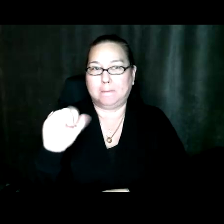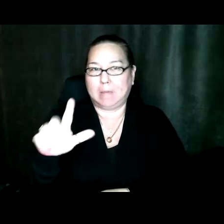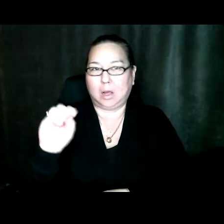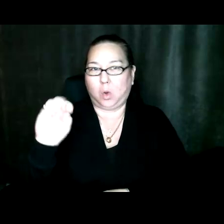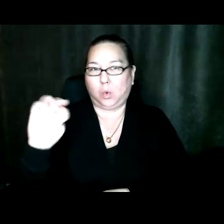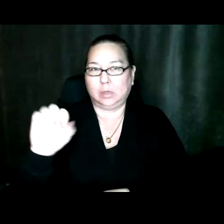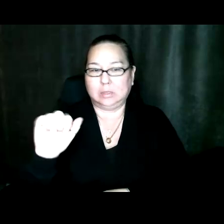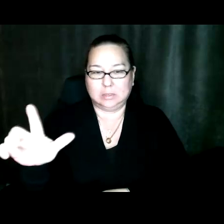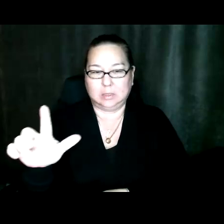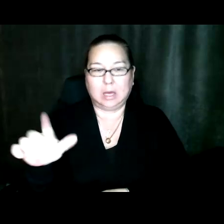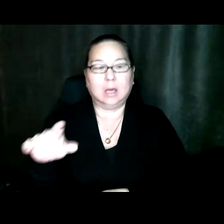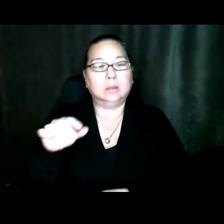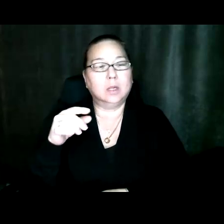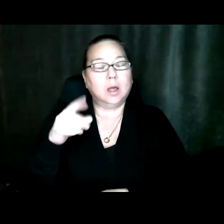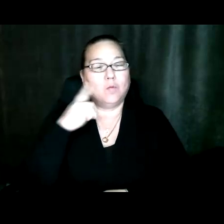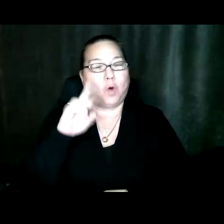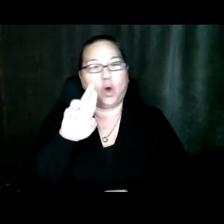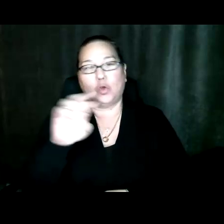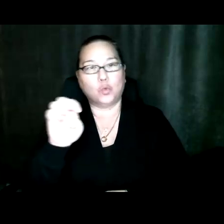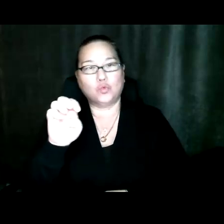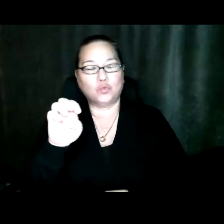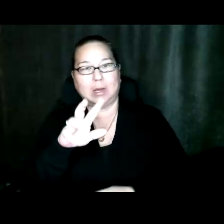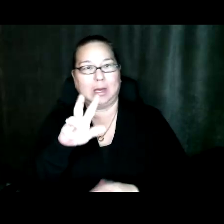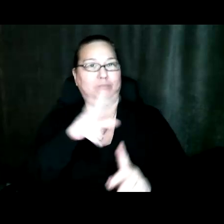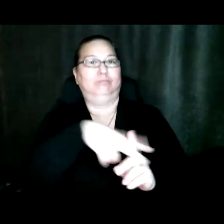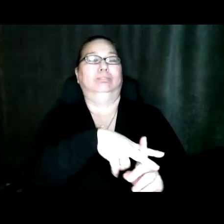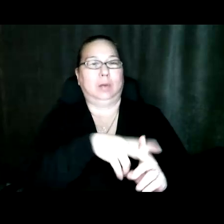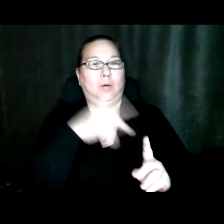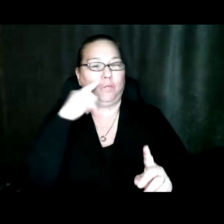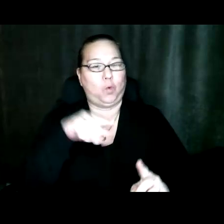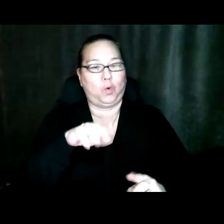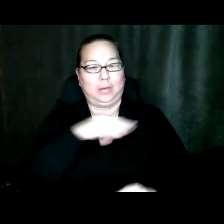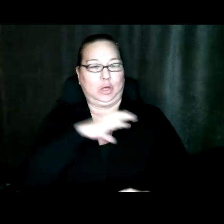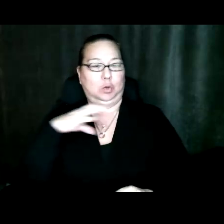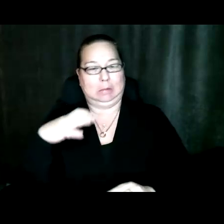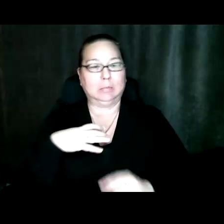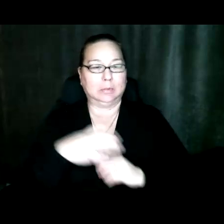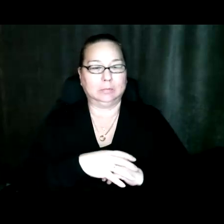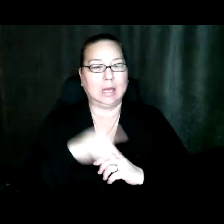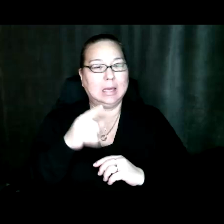Committee. Mr. O'Neill has been an unwavering leader. His dedication, vast experience,